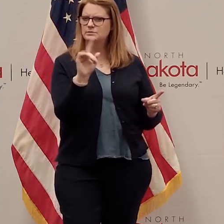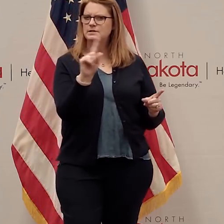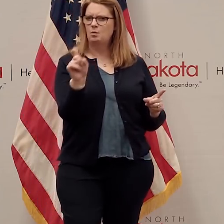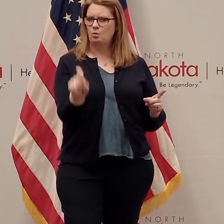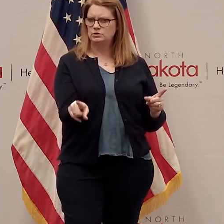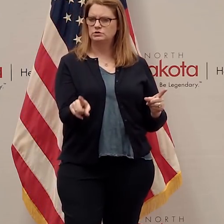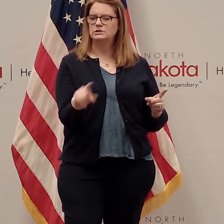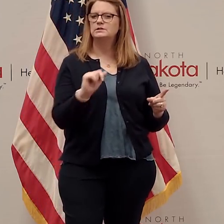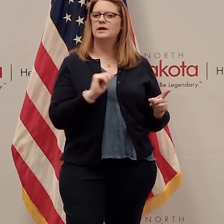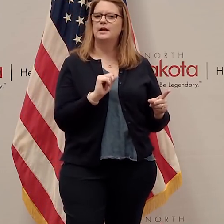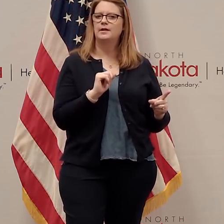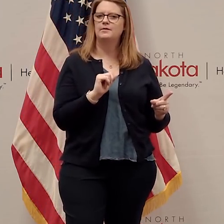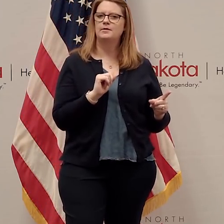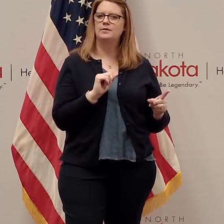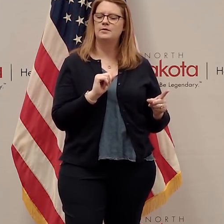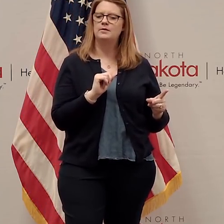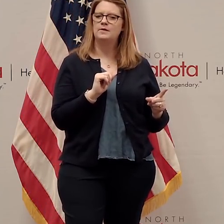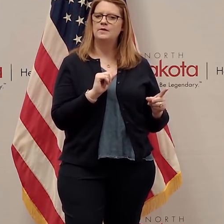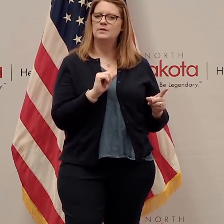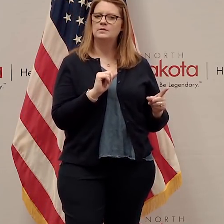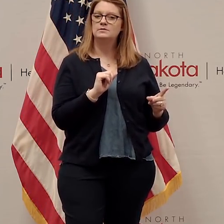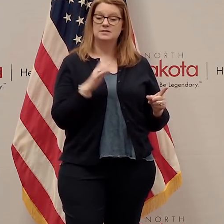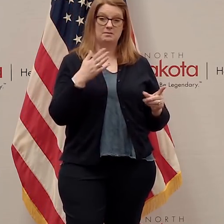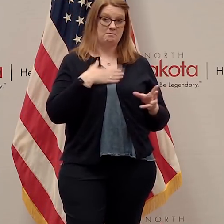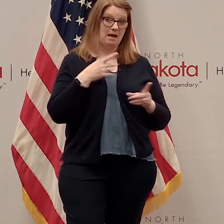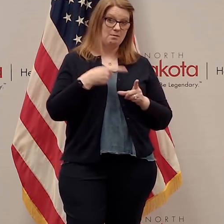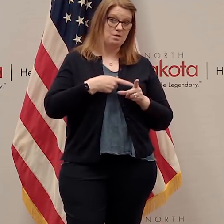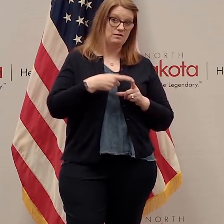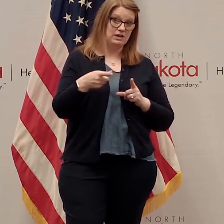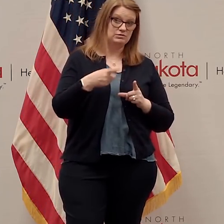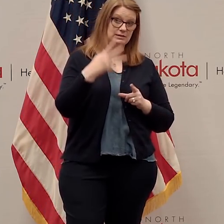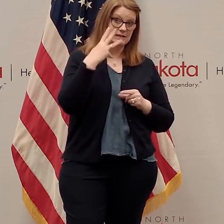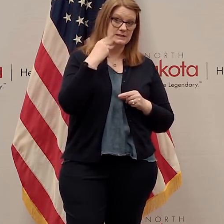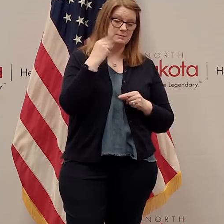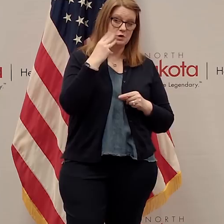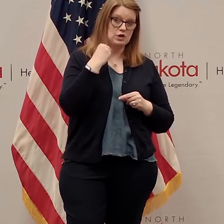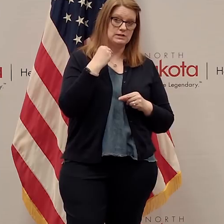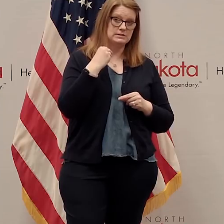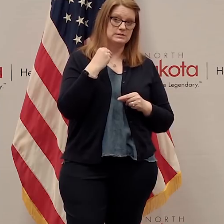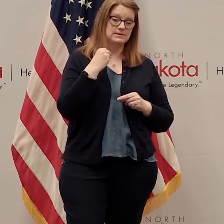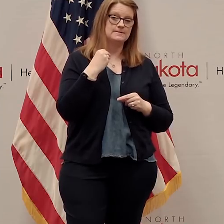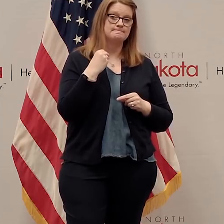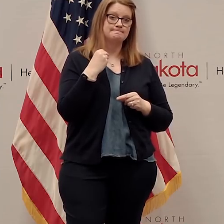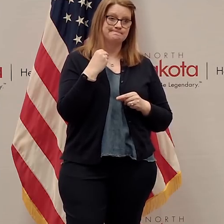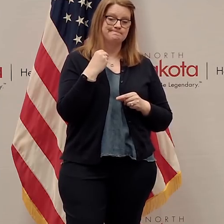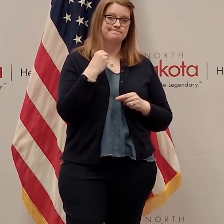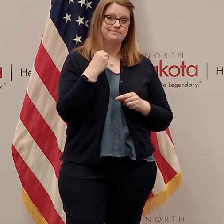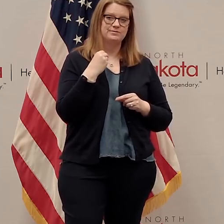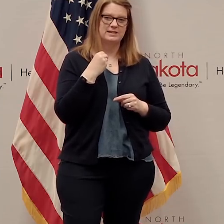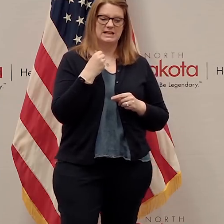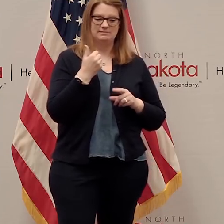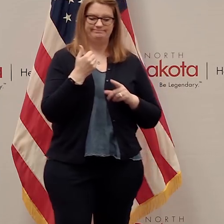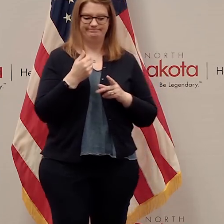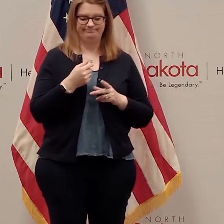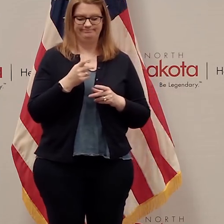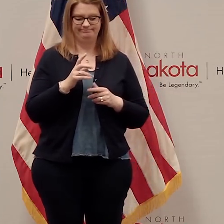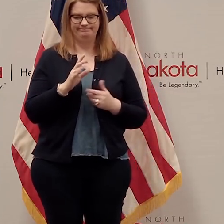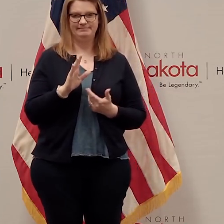and in my professional experience, that comes down to your